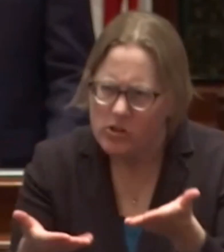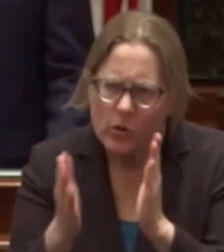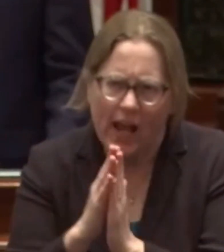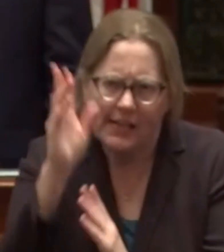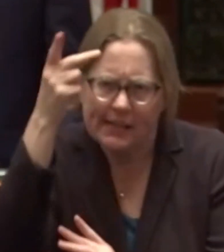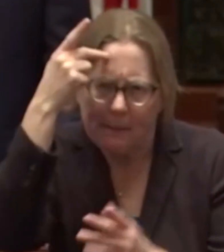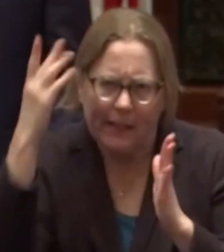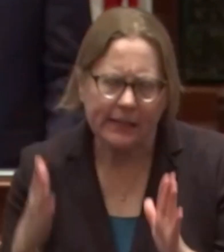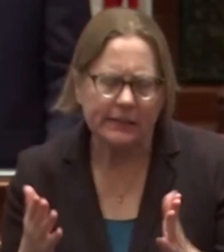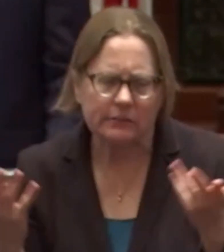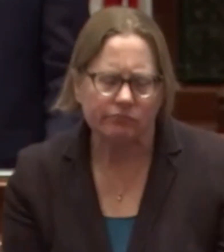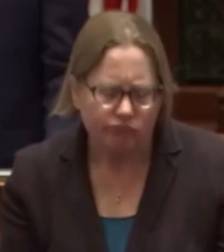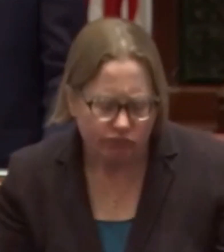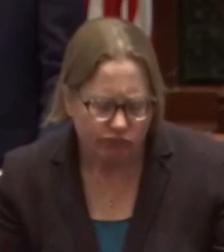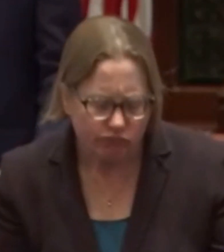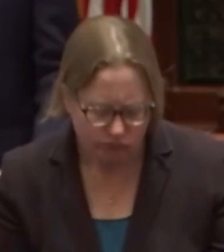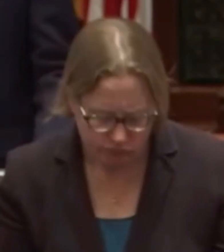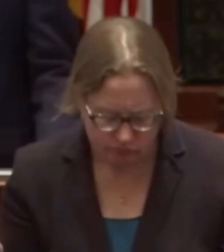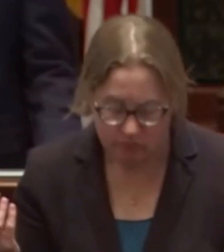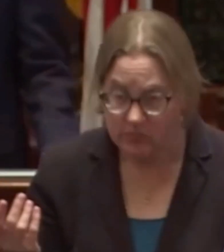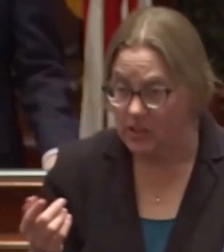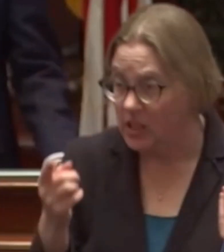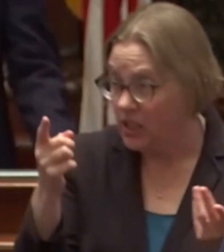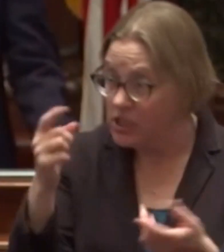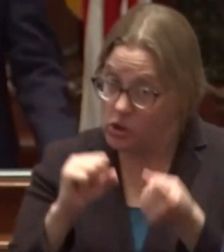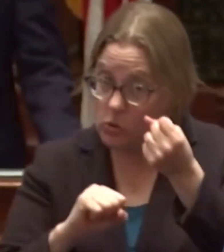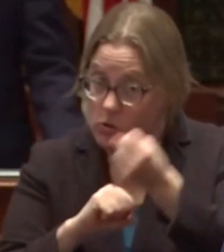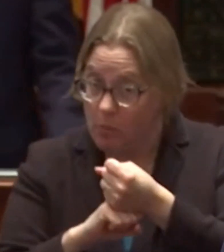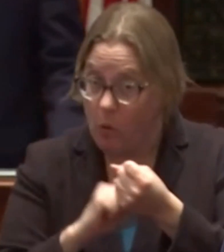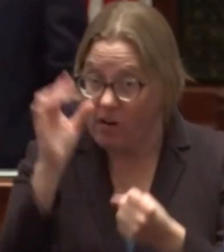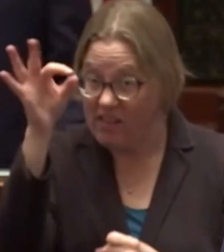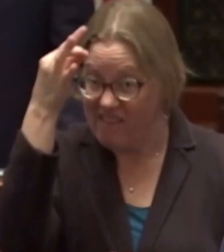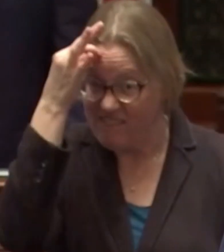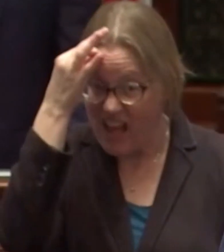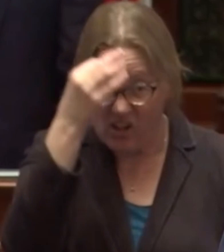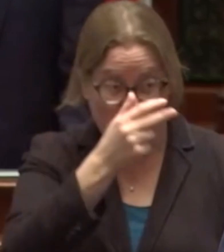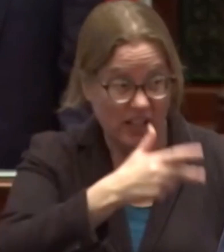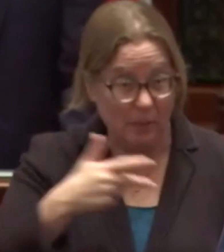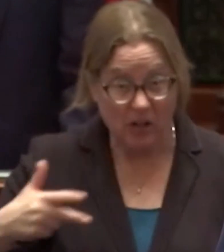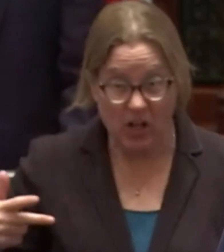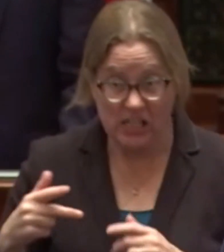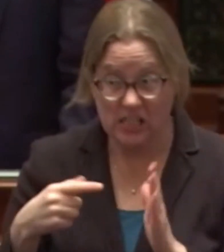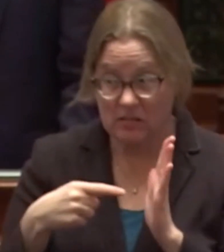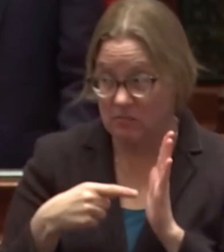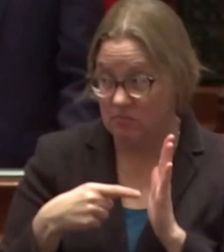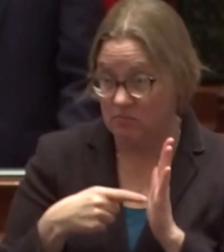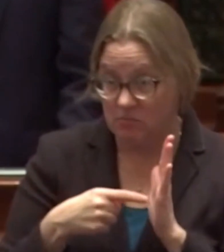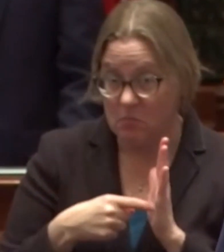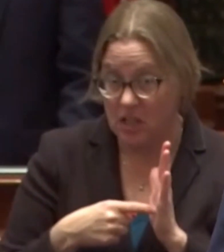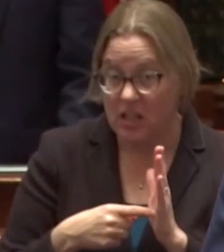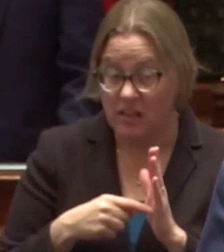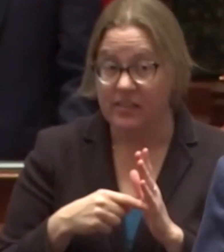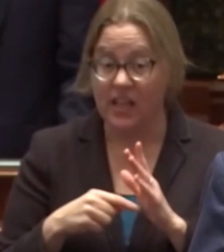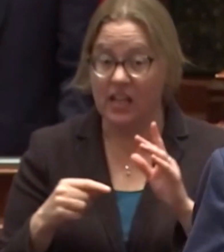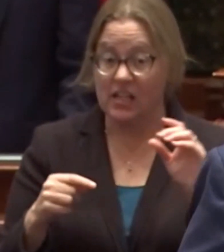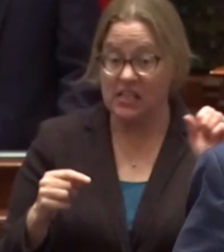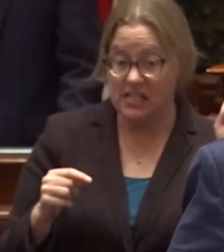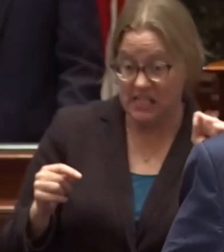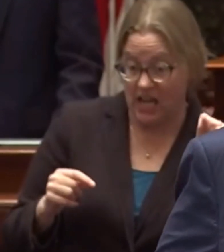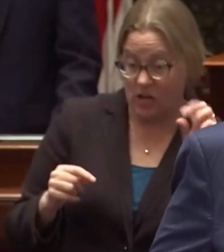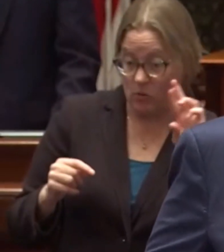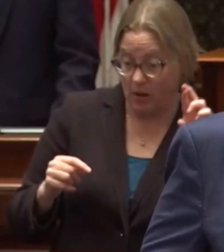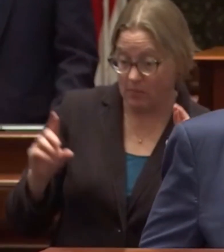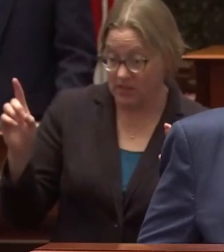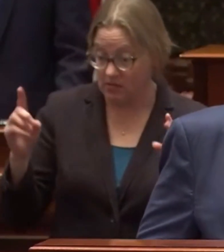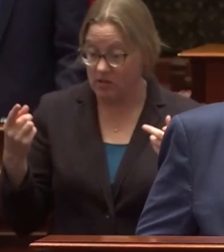question. Did you or did you not support the federal immigration bill that the White House agreed to with Senate Republicans? There